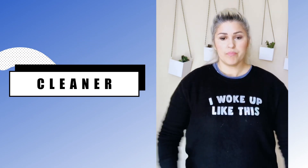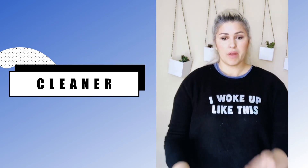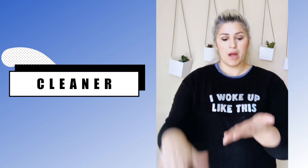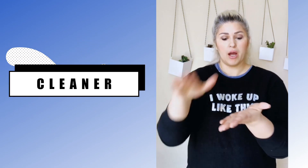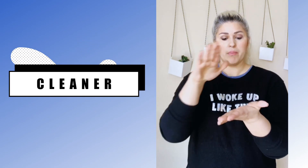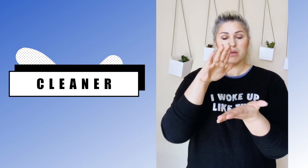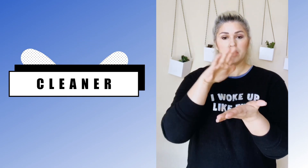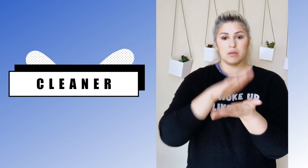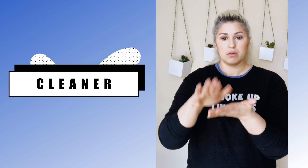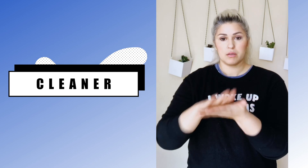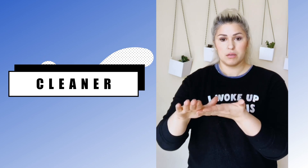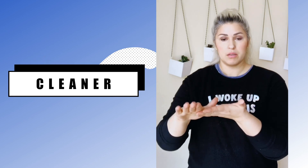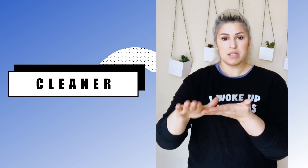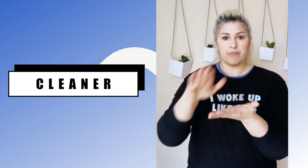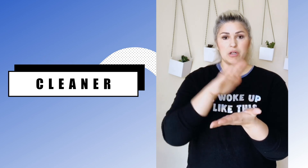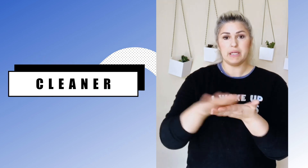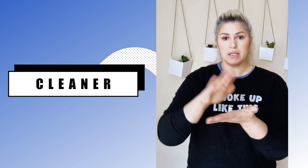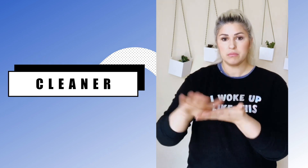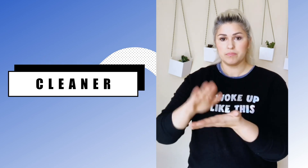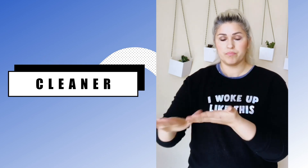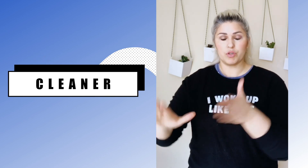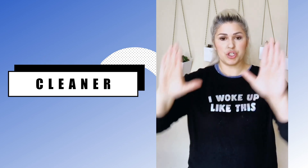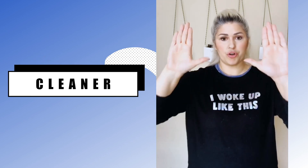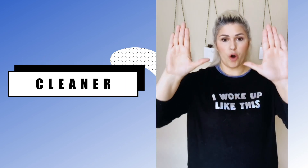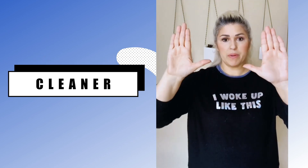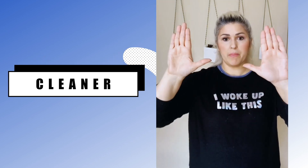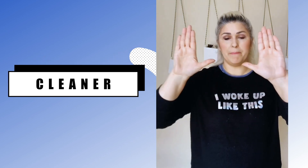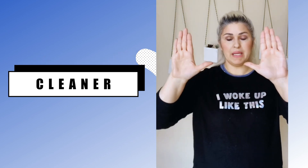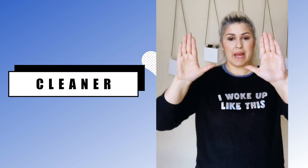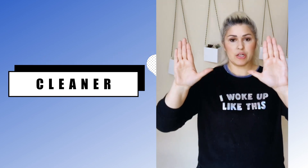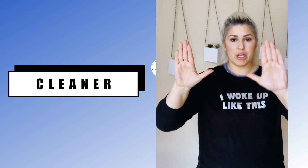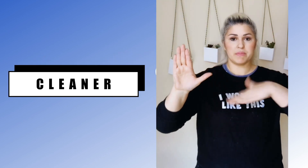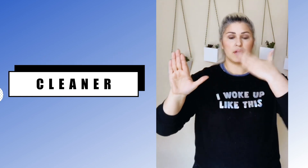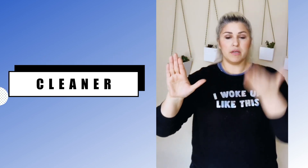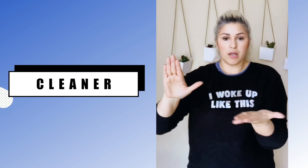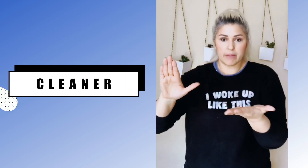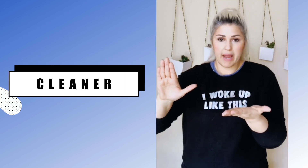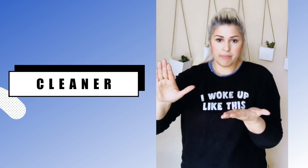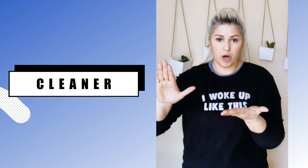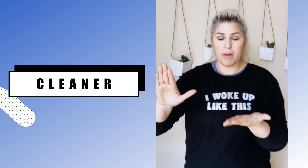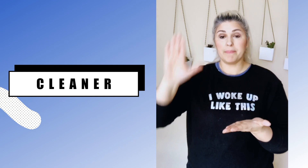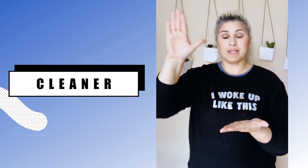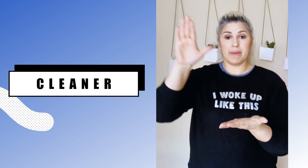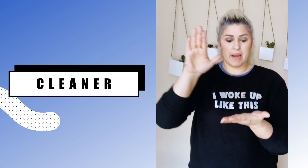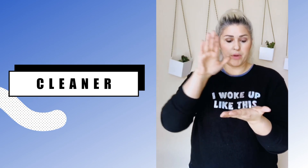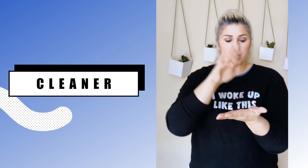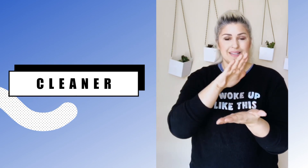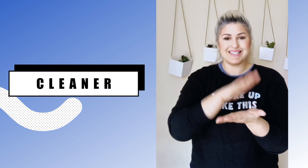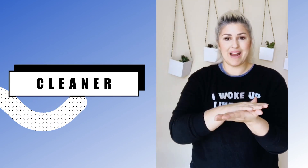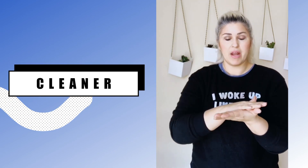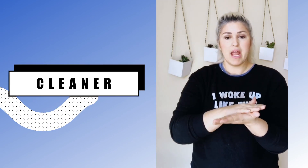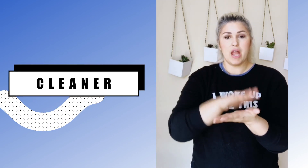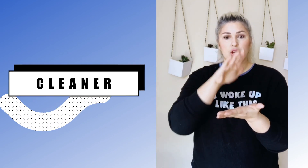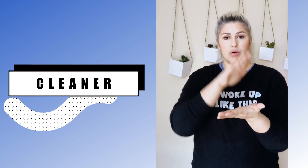do the sign for clean, which is your open B handshapes, non-dominant hand palm up, dominant hand